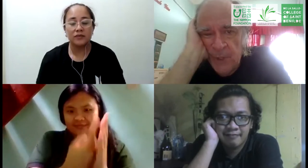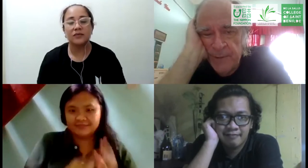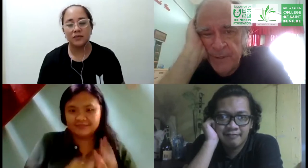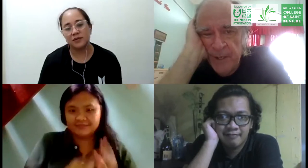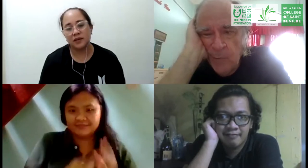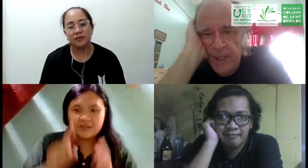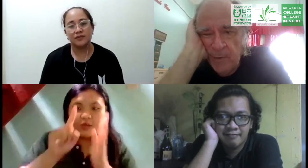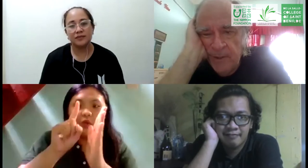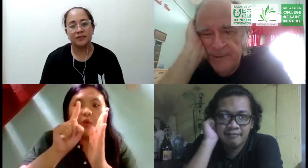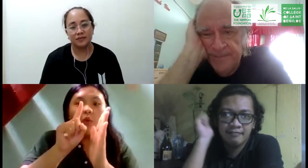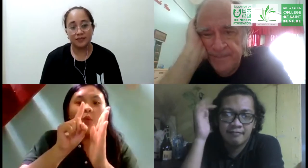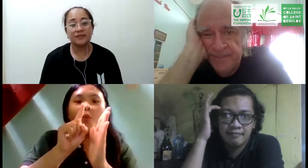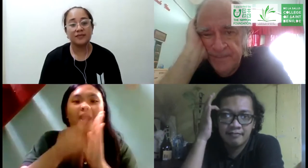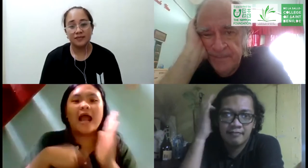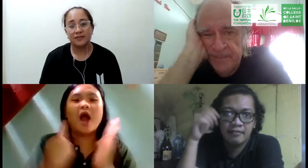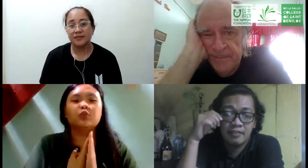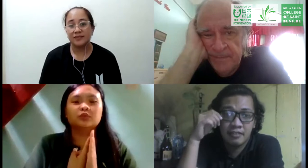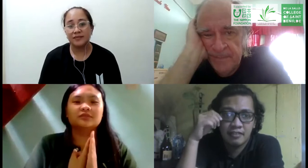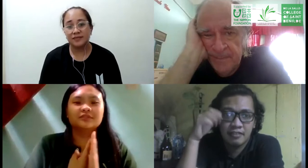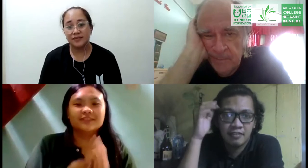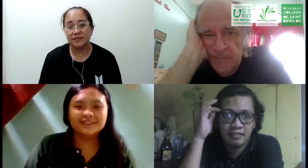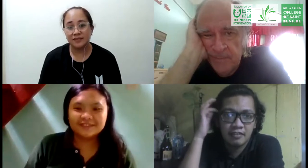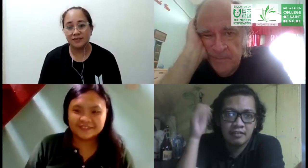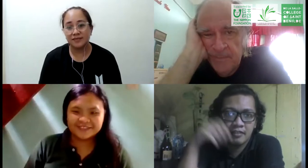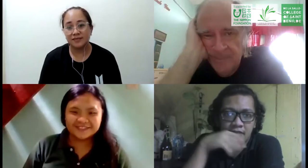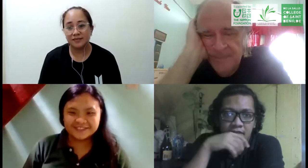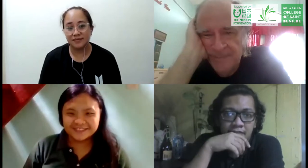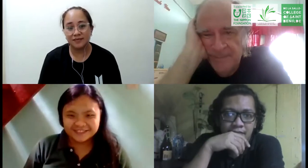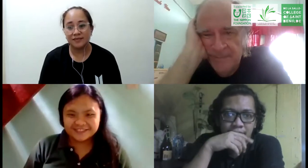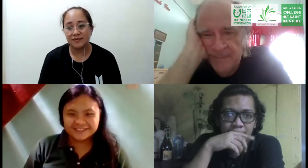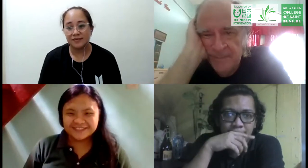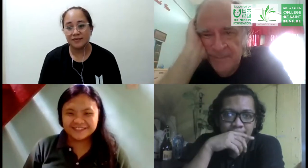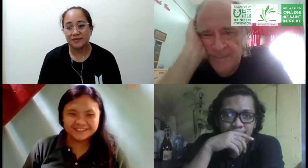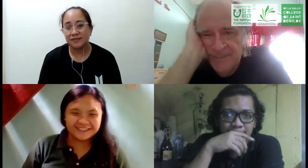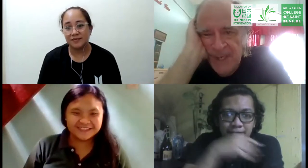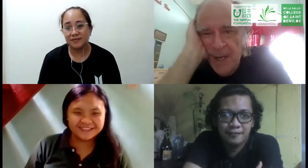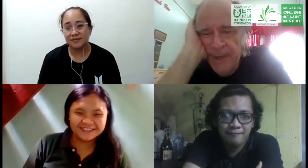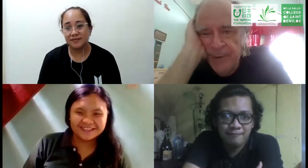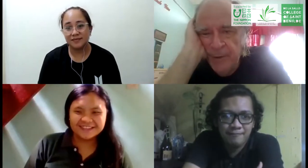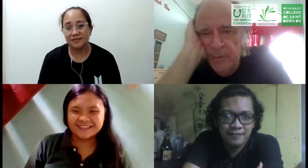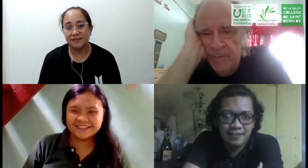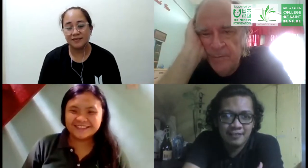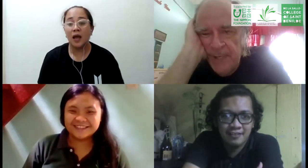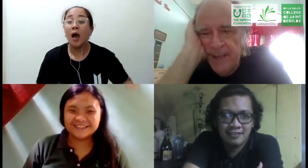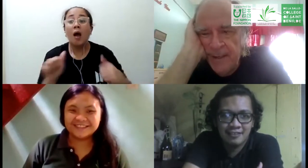Jasmine saying 1 hour. Yeah, 1 hour. How about you, Nat and